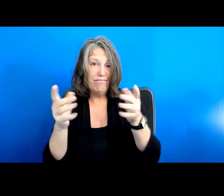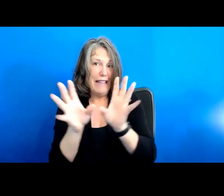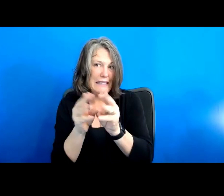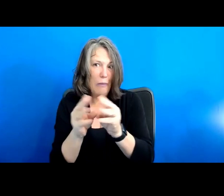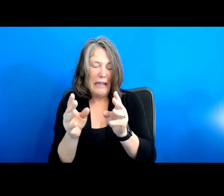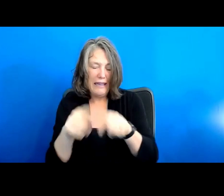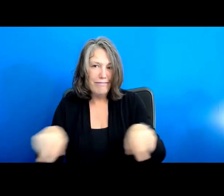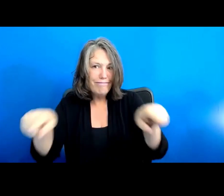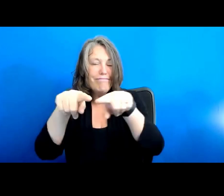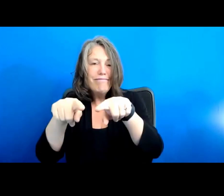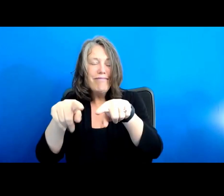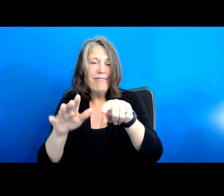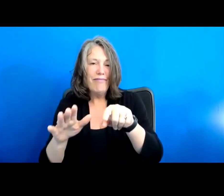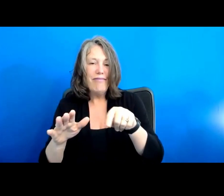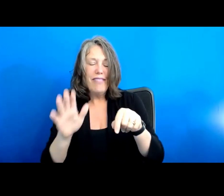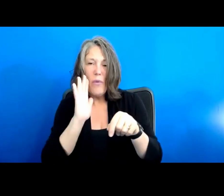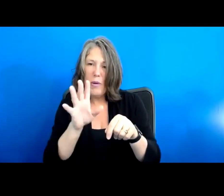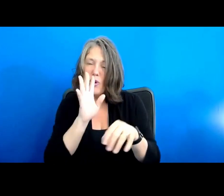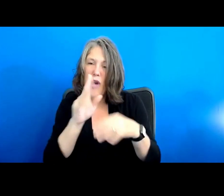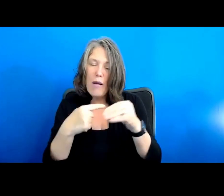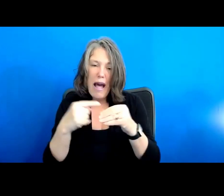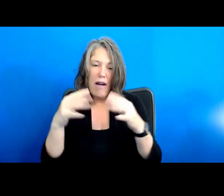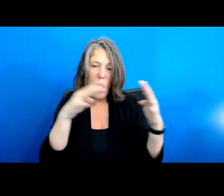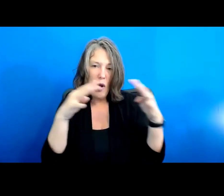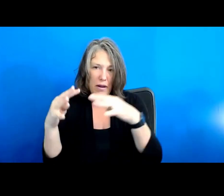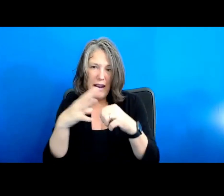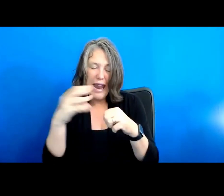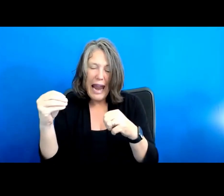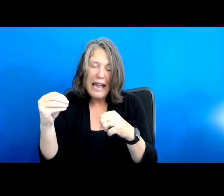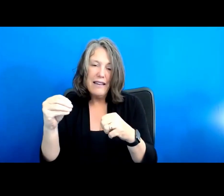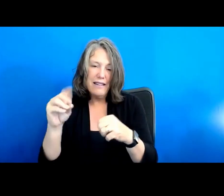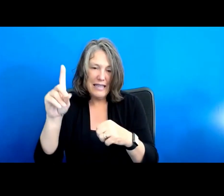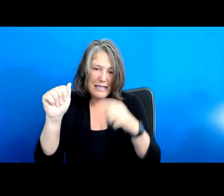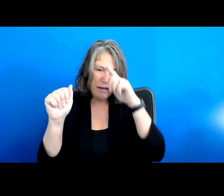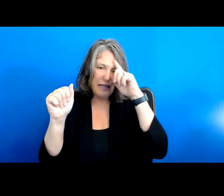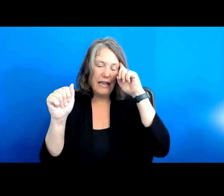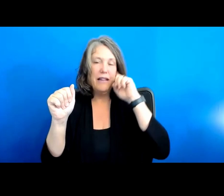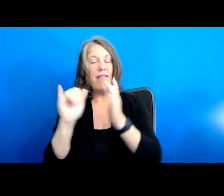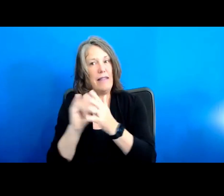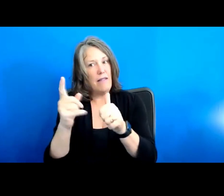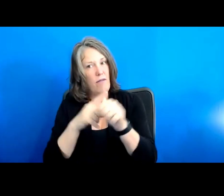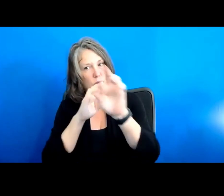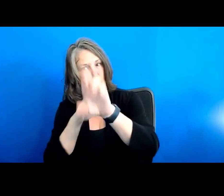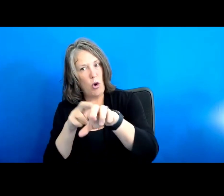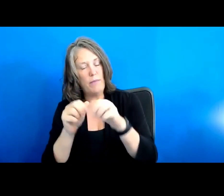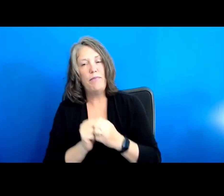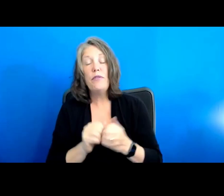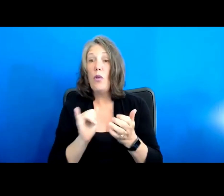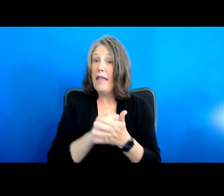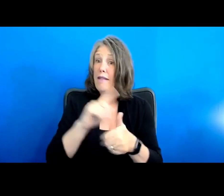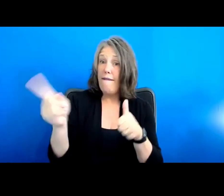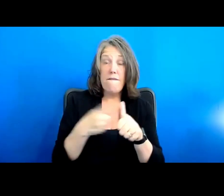report, which is on armed conflicts and disability. So that's the first main